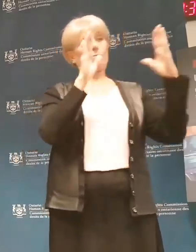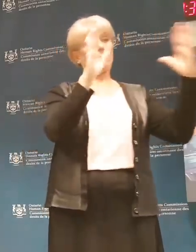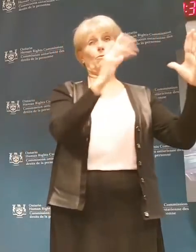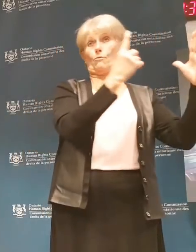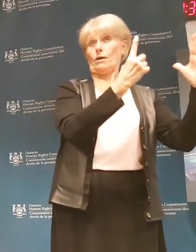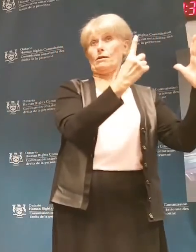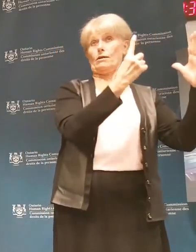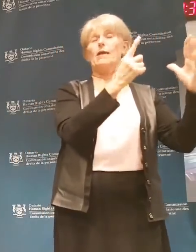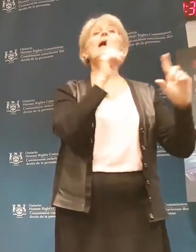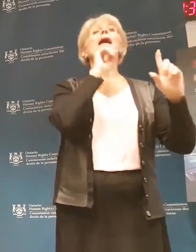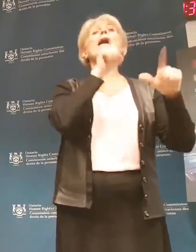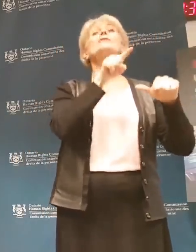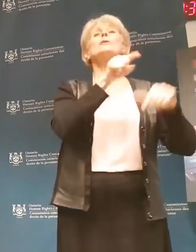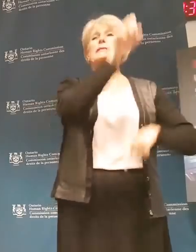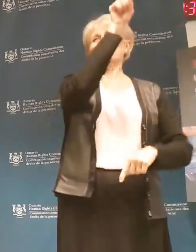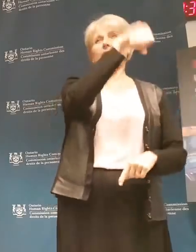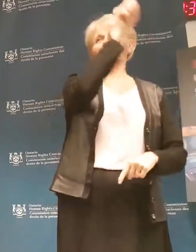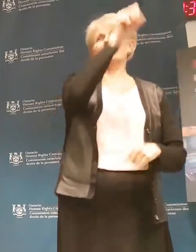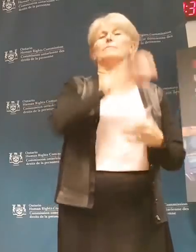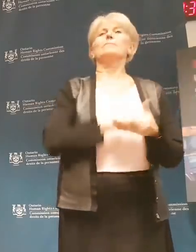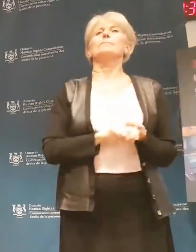1, the answer was yes.